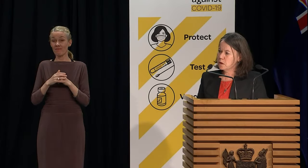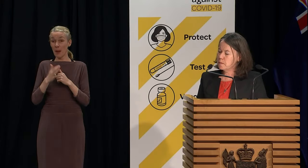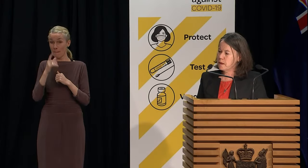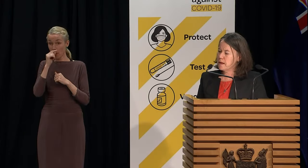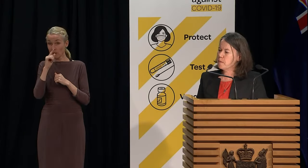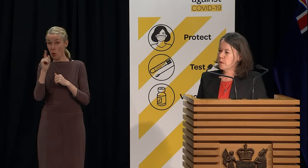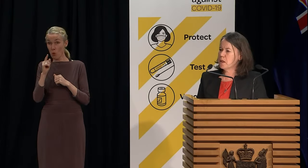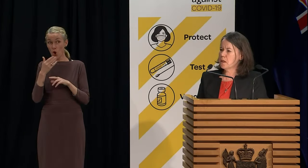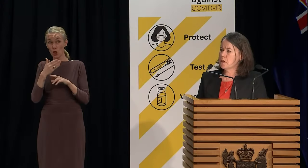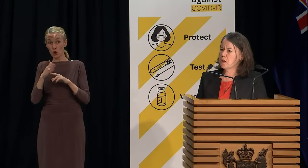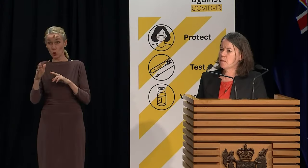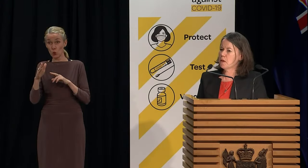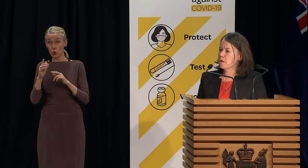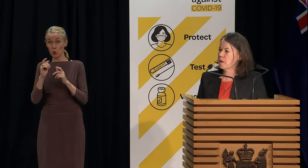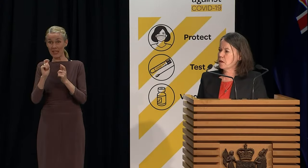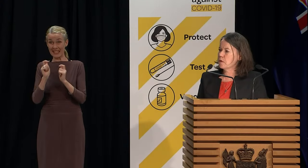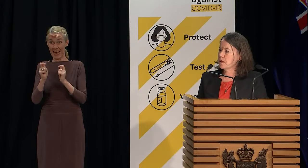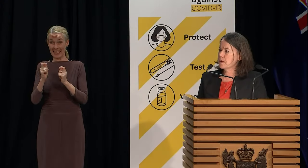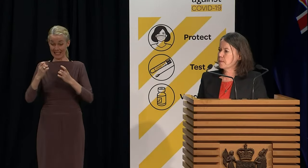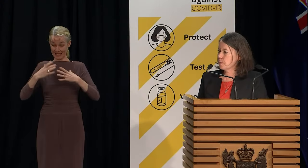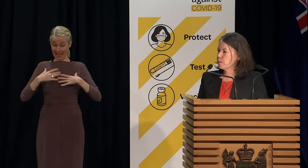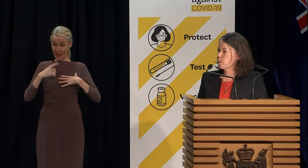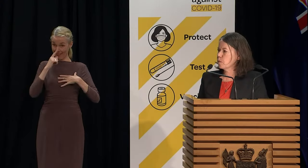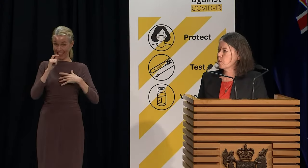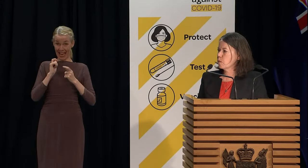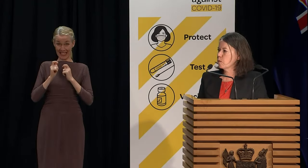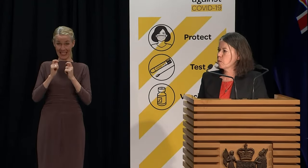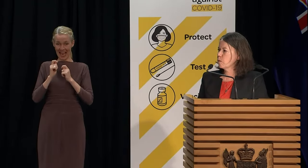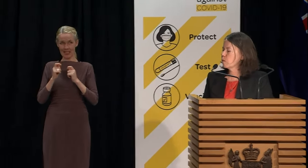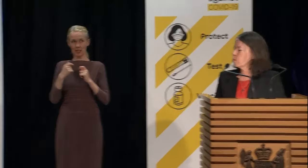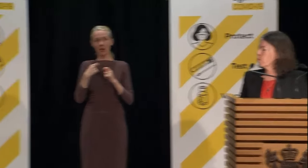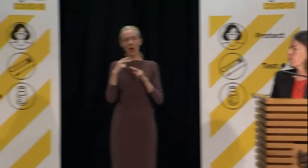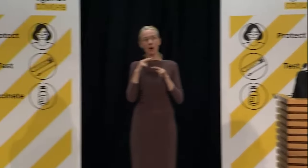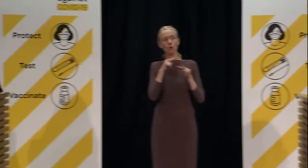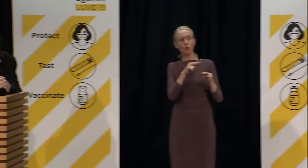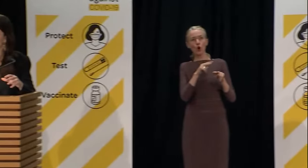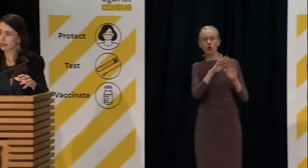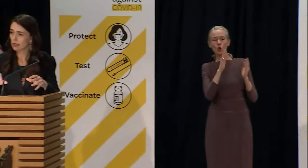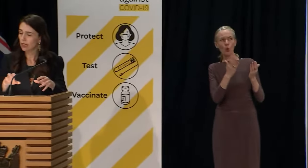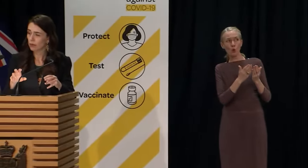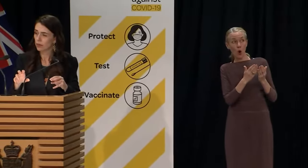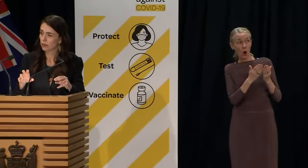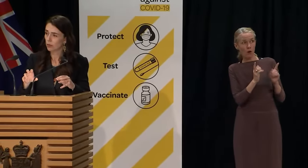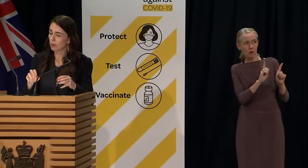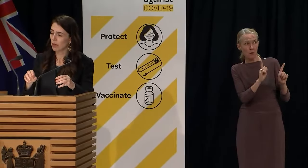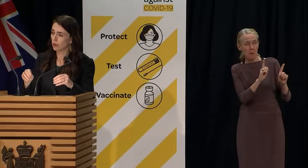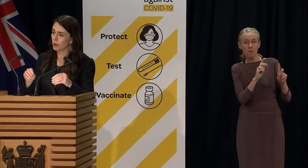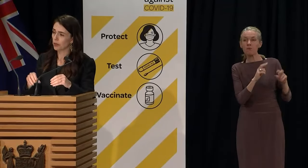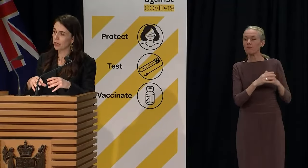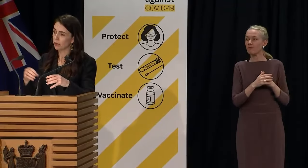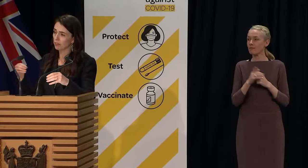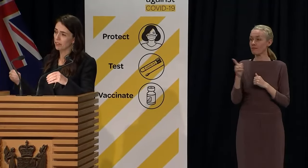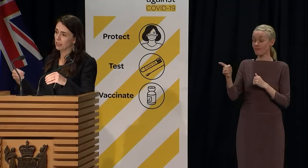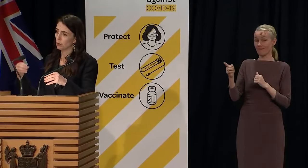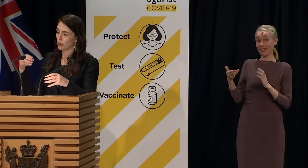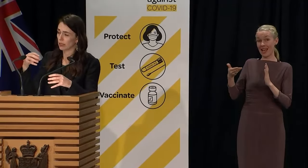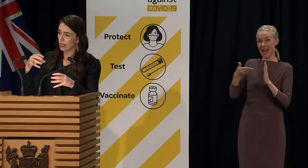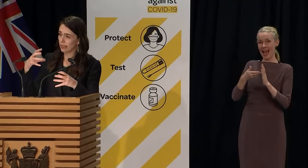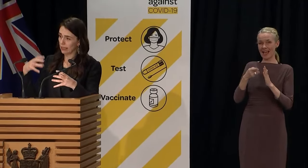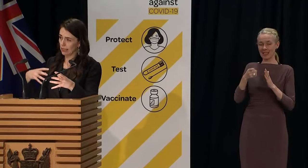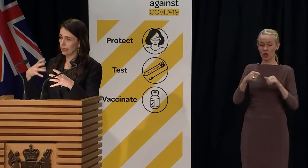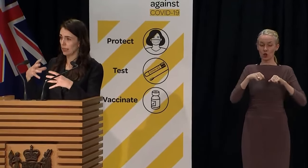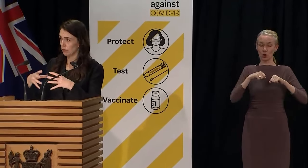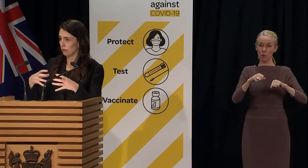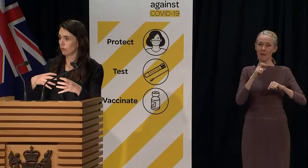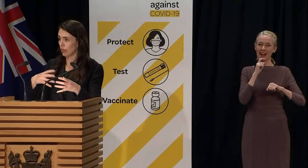around the world about that, but we continue to keep a close eye on things. The one thing that we were advised before we came down is that with the supermarket worker, they were infected within